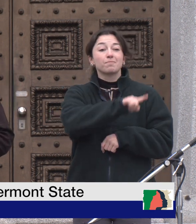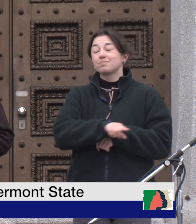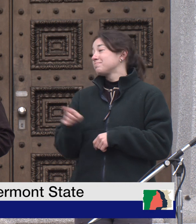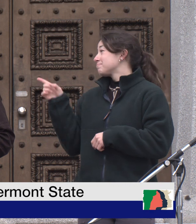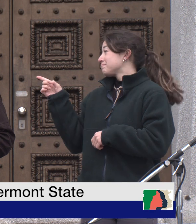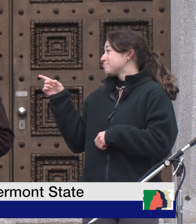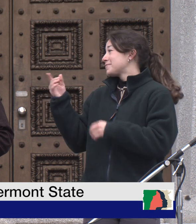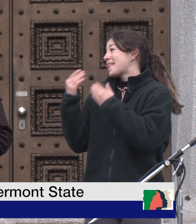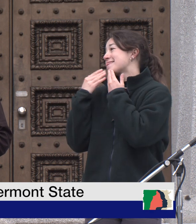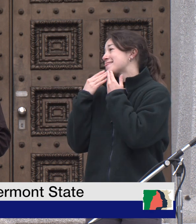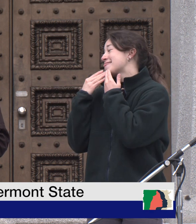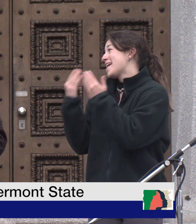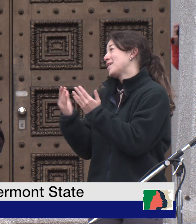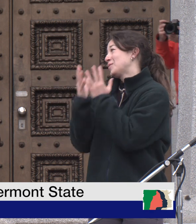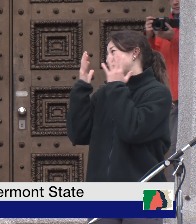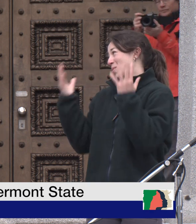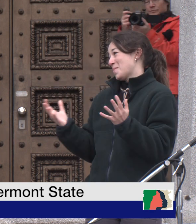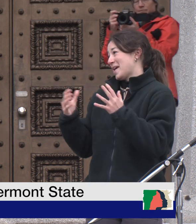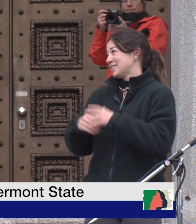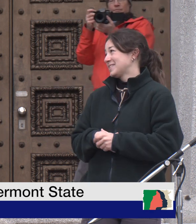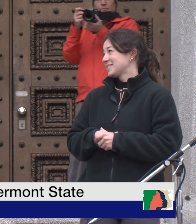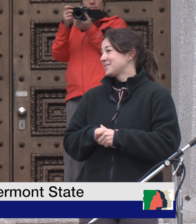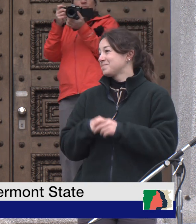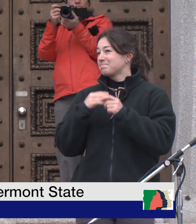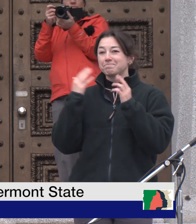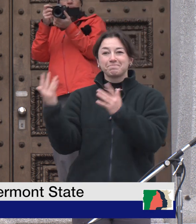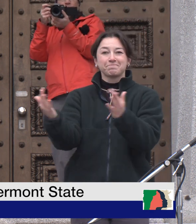Moulton, thank you very much.